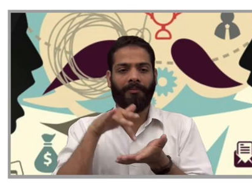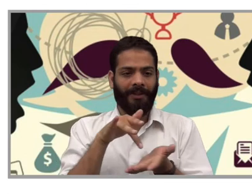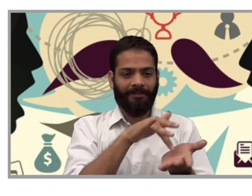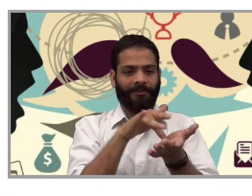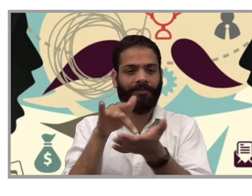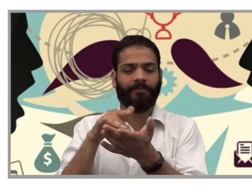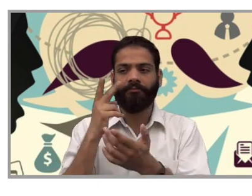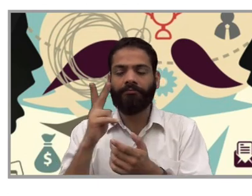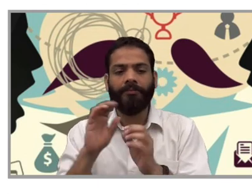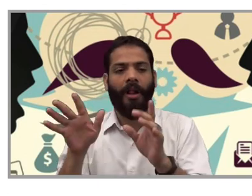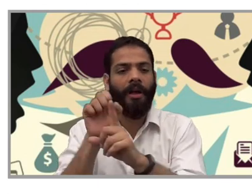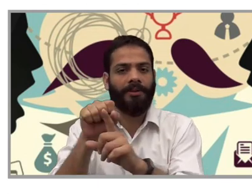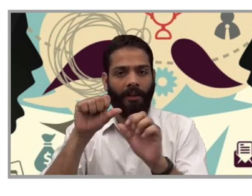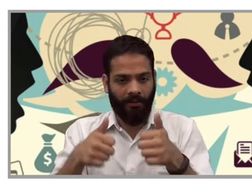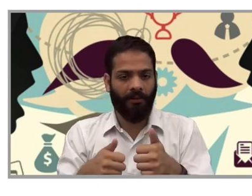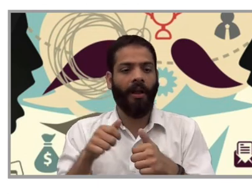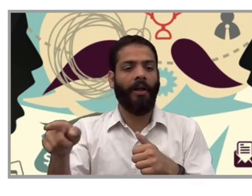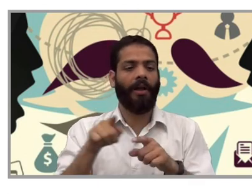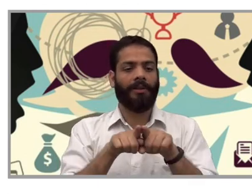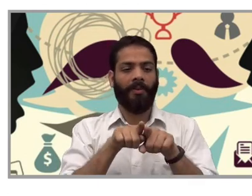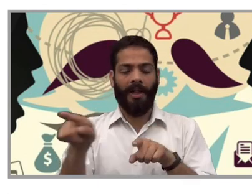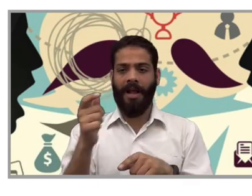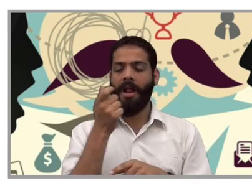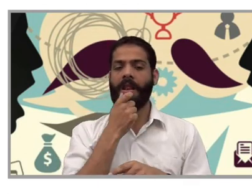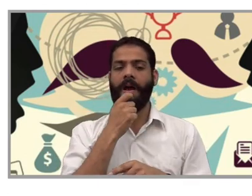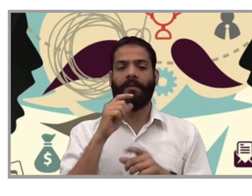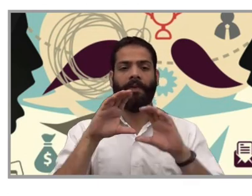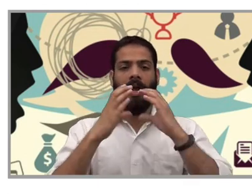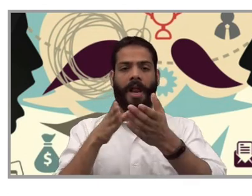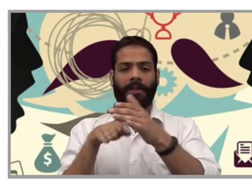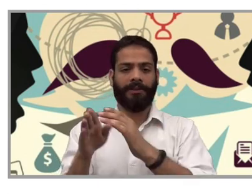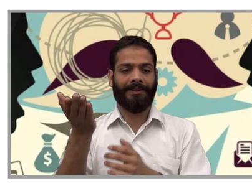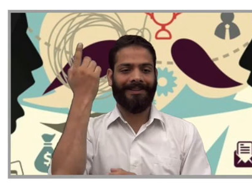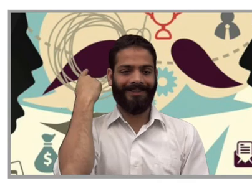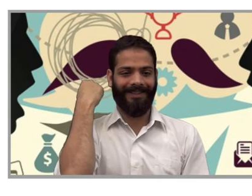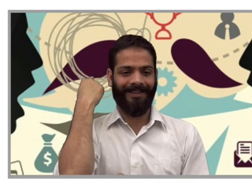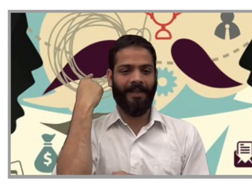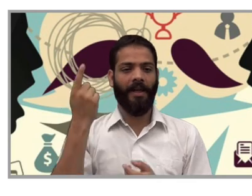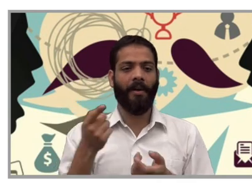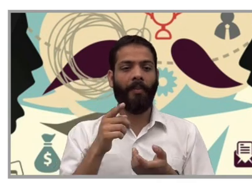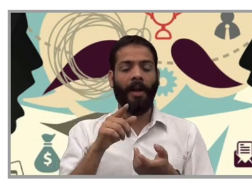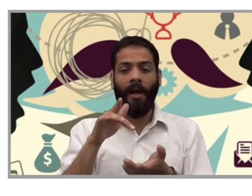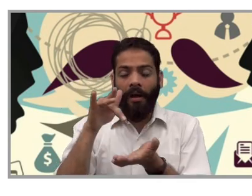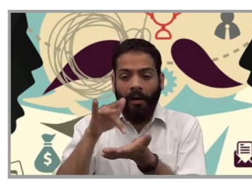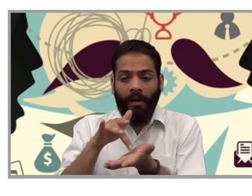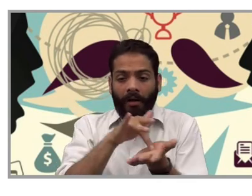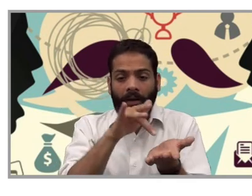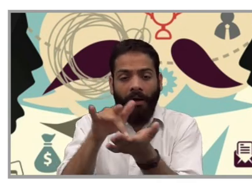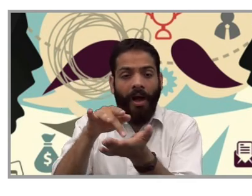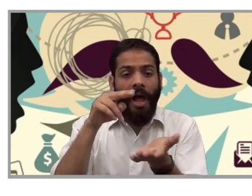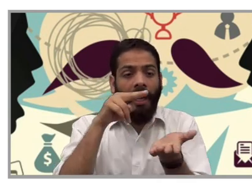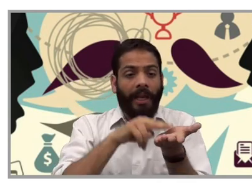he laughed in the classroom yesterday. Here, when we sign study room